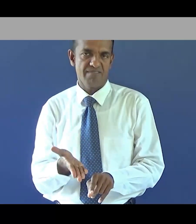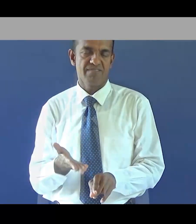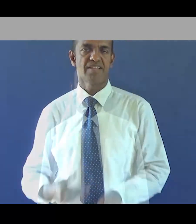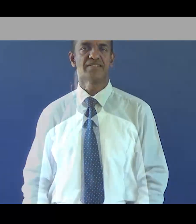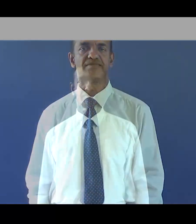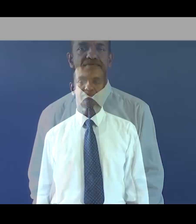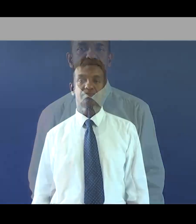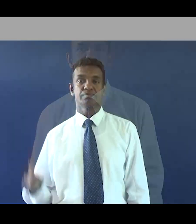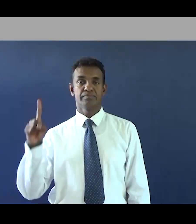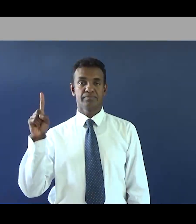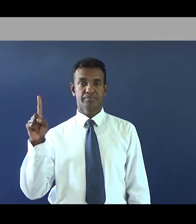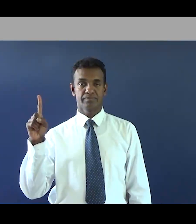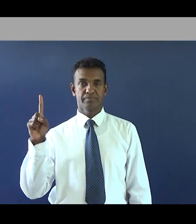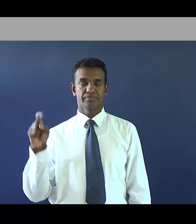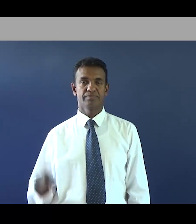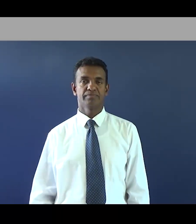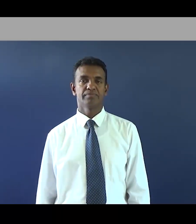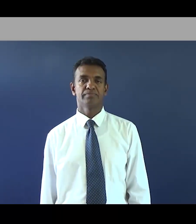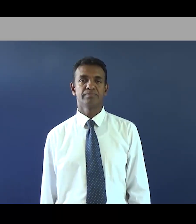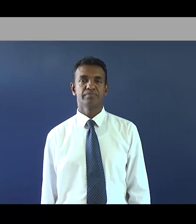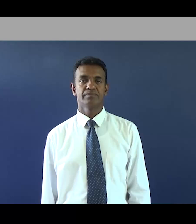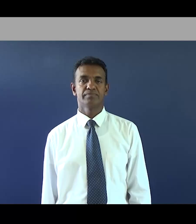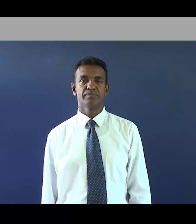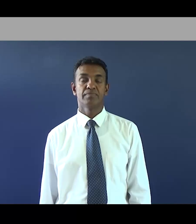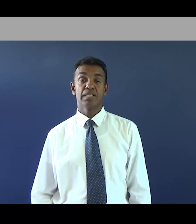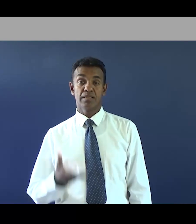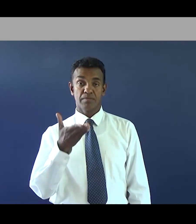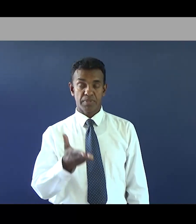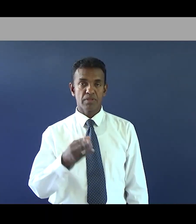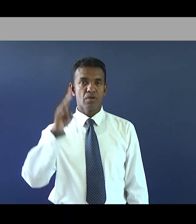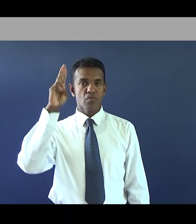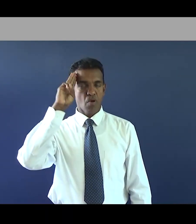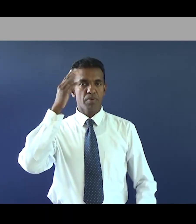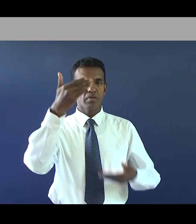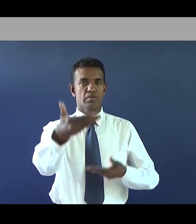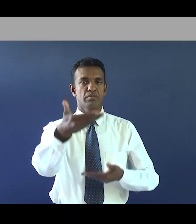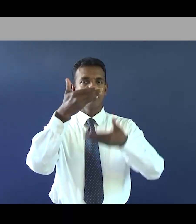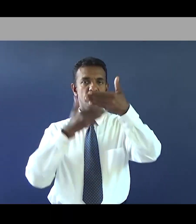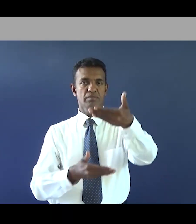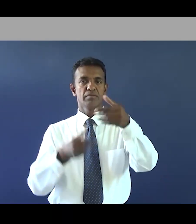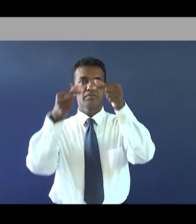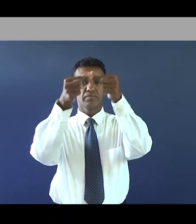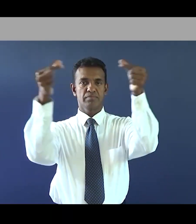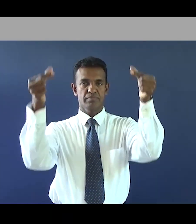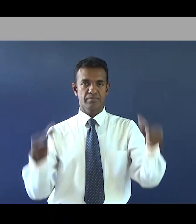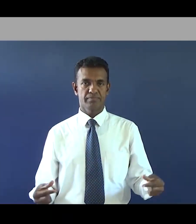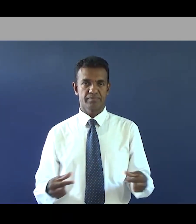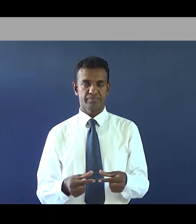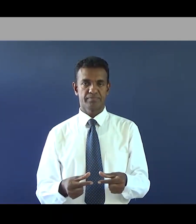Nations Conventions on Disability Rights. There is a list of what is in this paper at